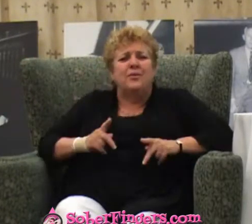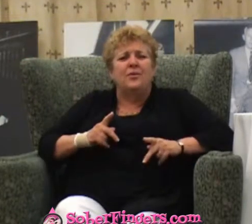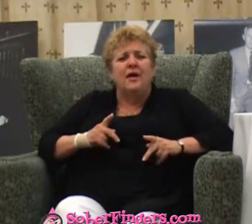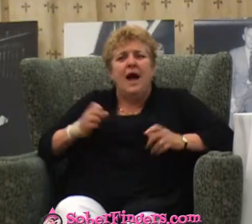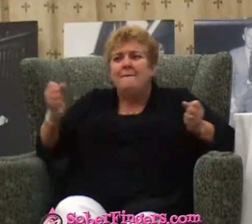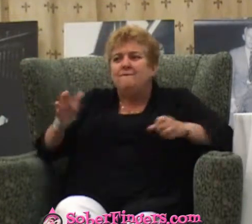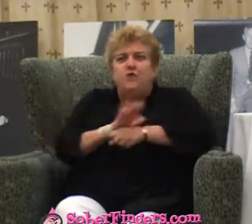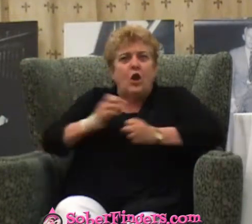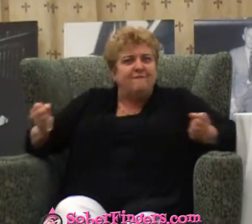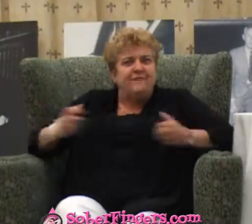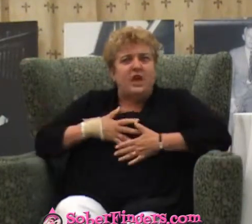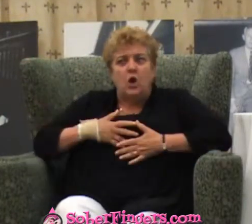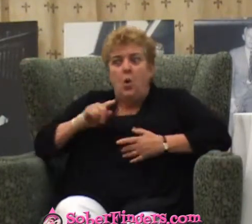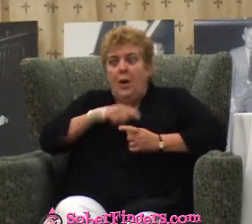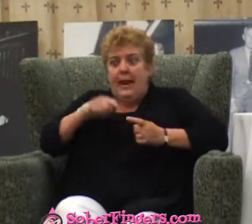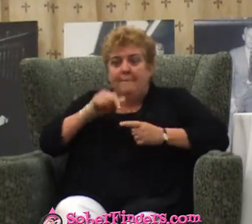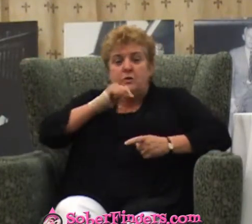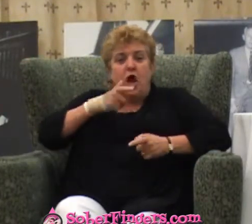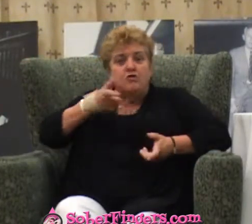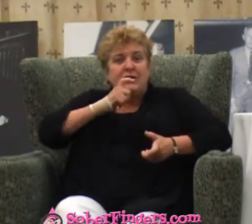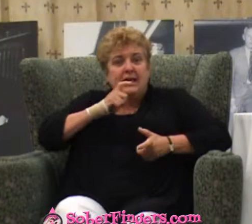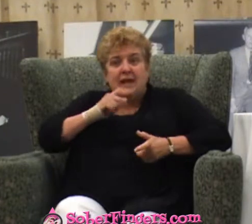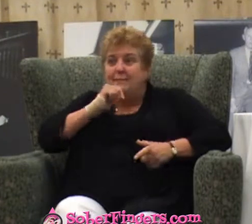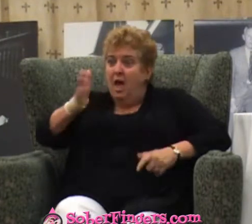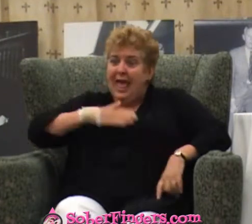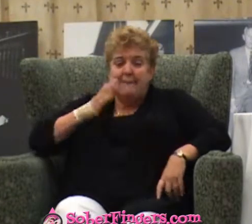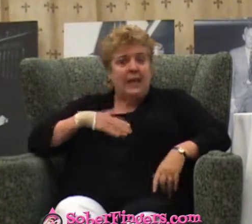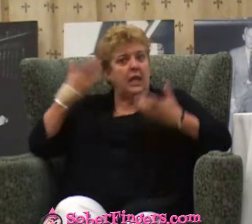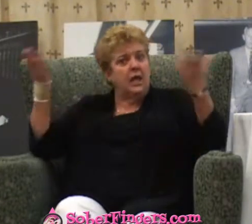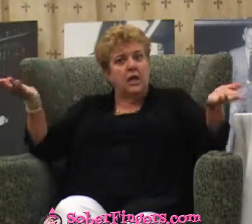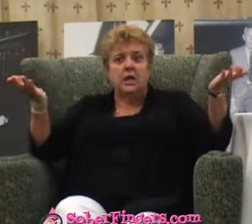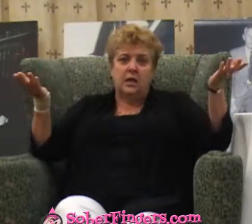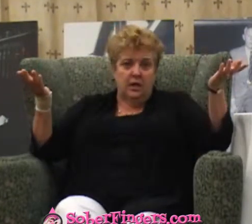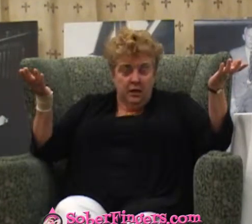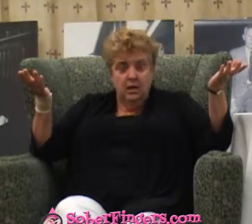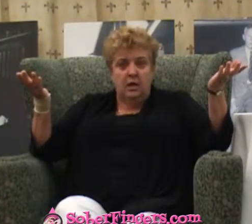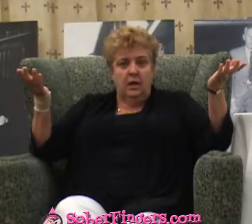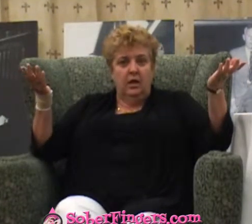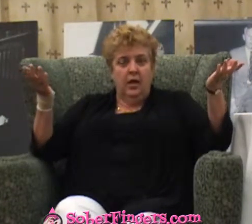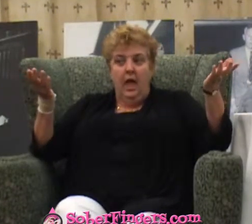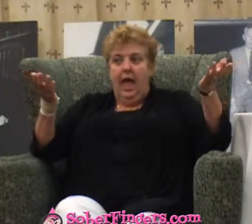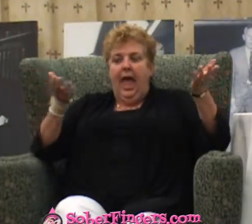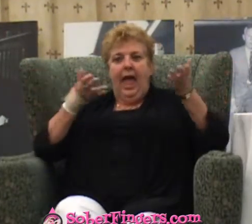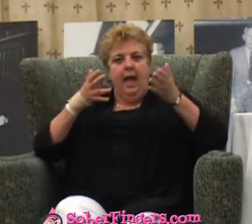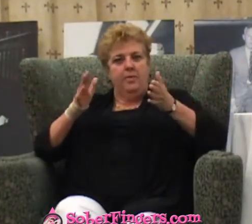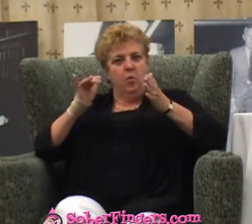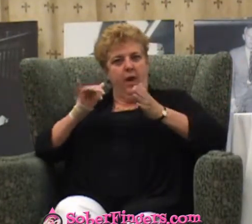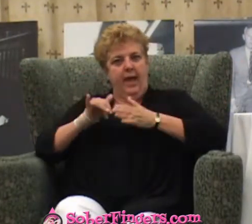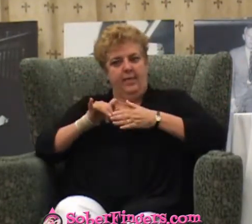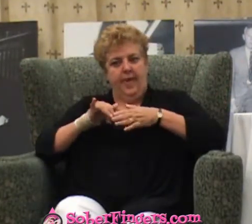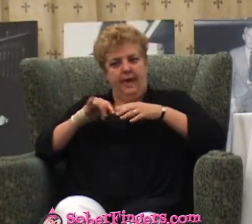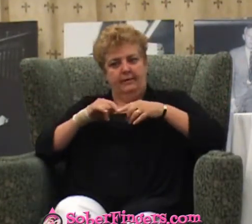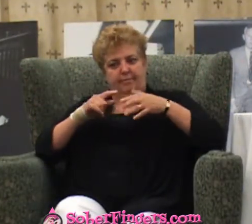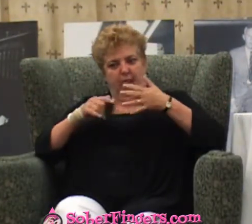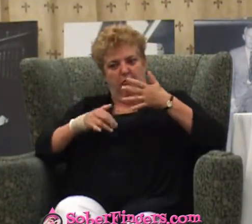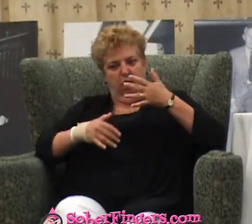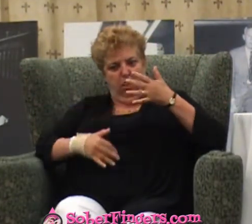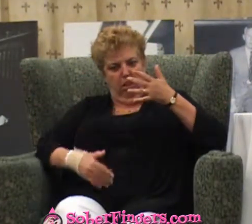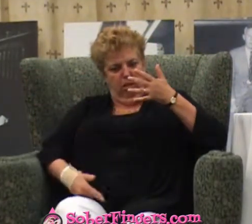When I'm not drinking, I'm basically unhappy. And the way that plays out for me in untreated alcoholism is